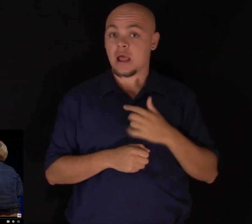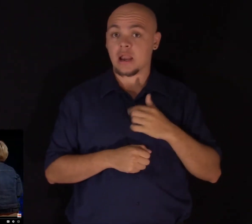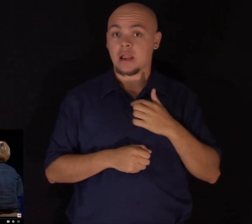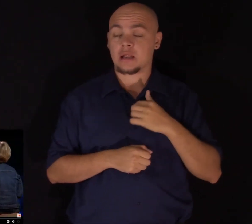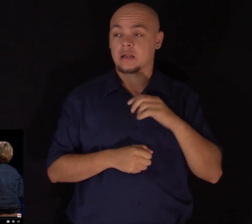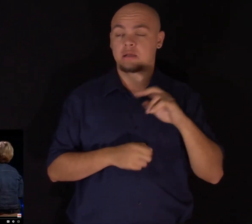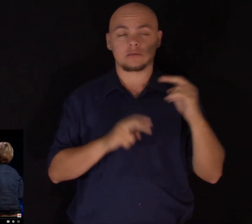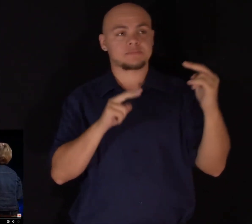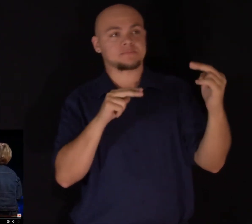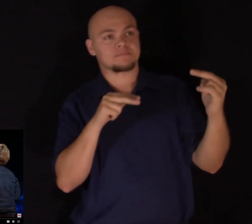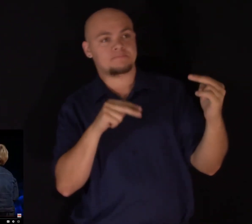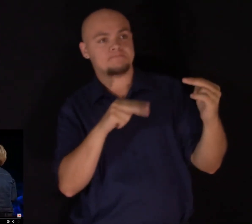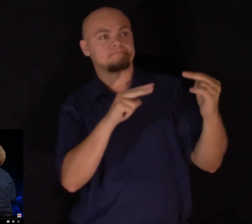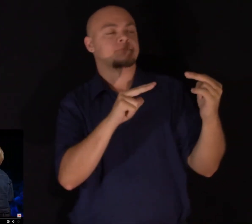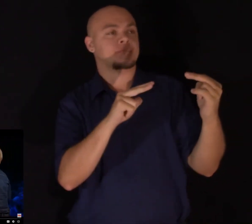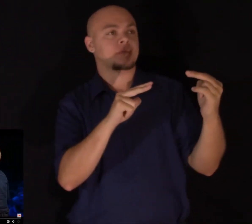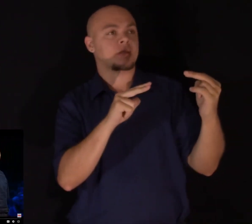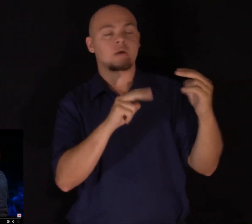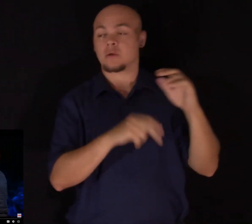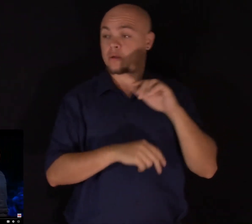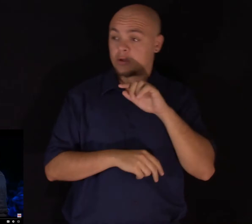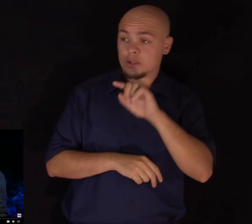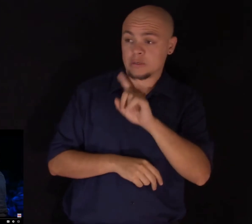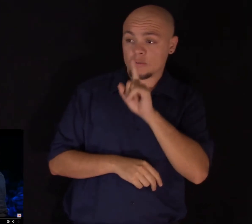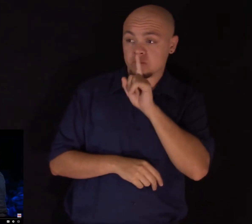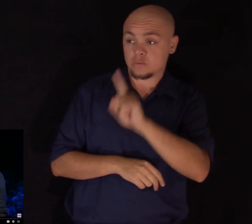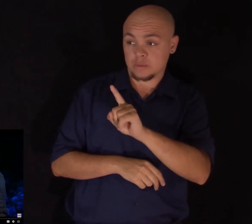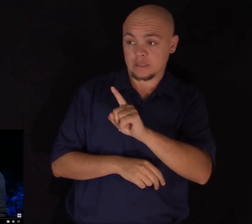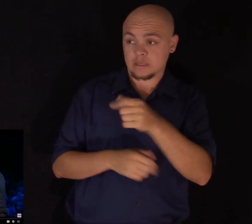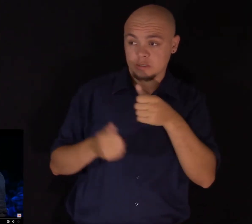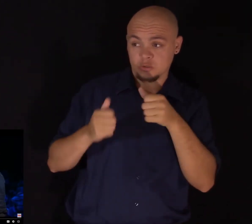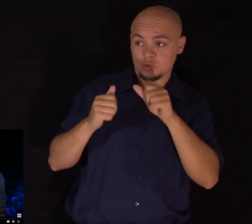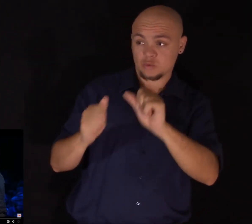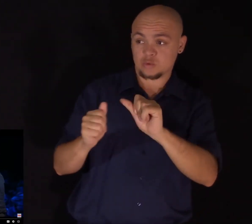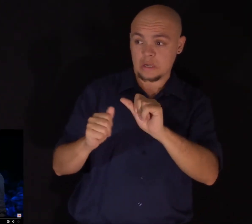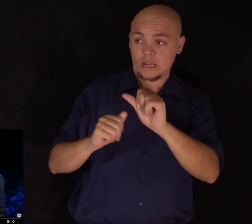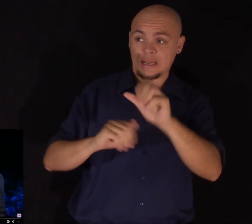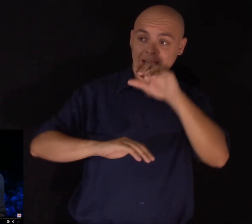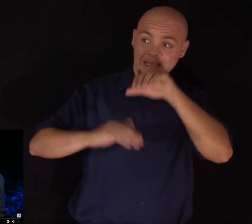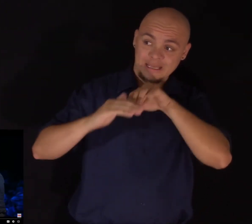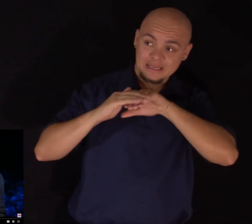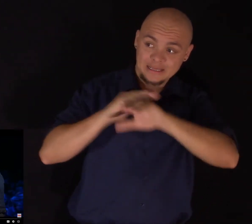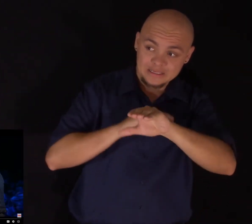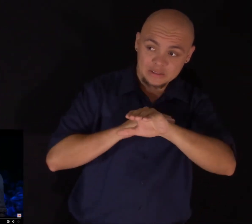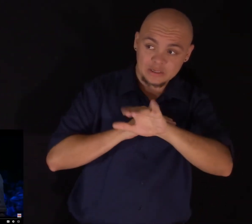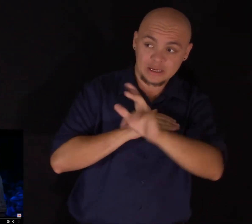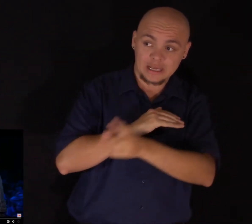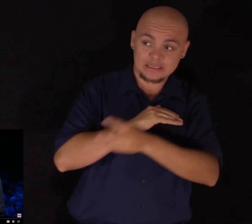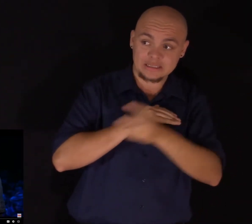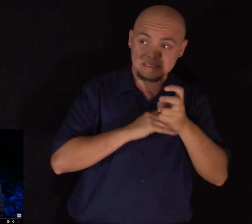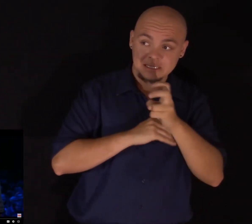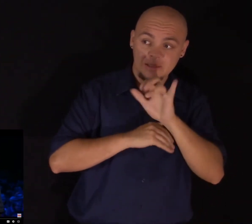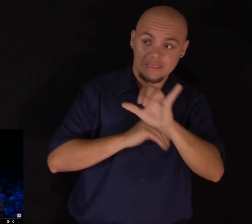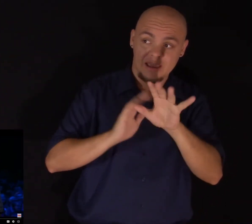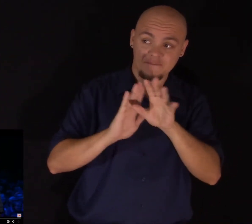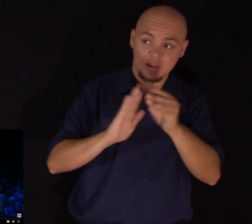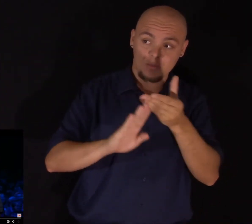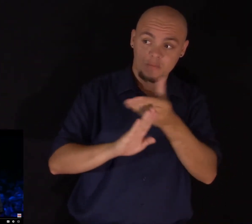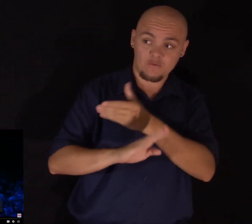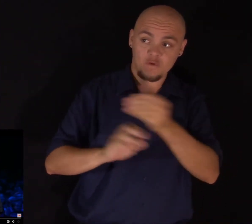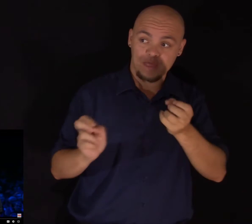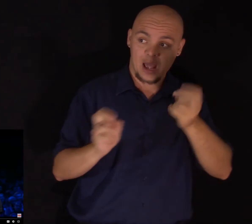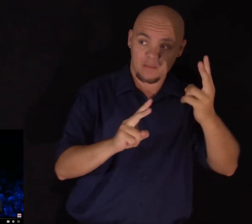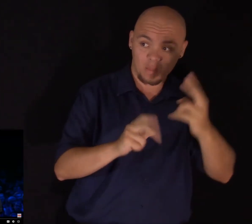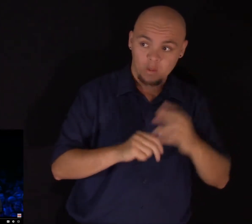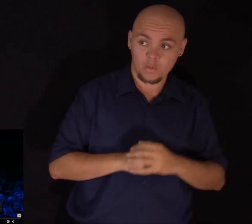said, "Are you really going to try to break in and steal the video before they put it on YouTube?"